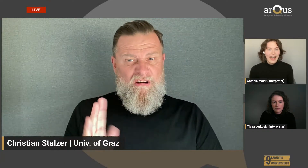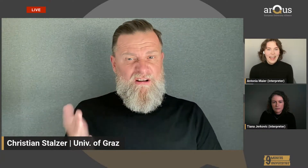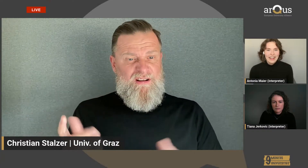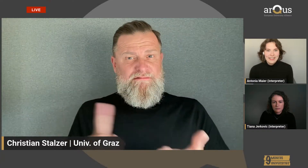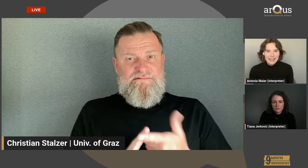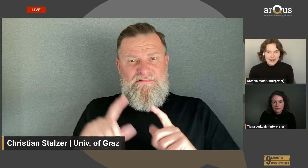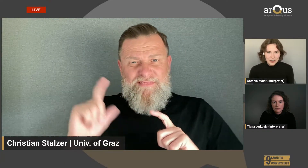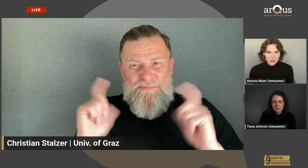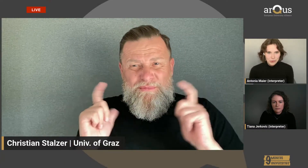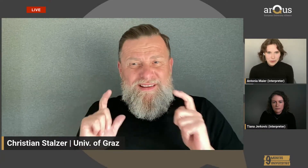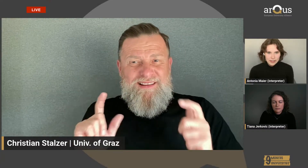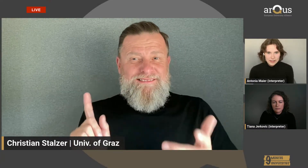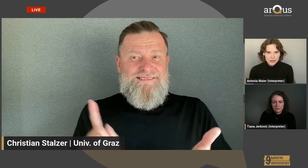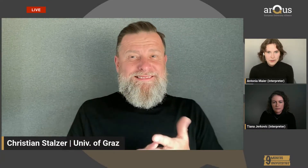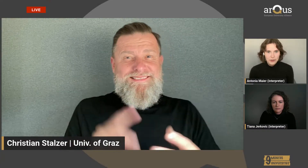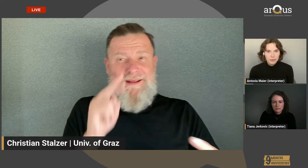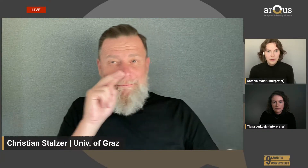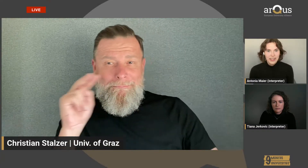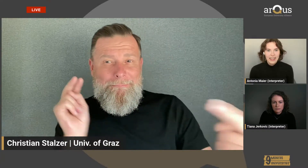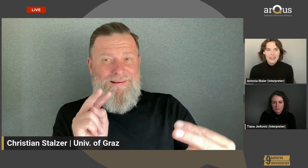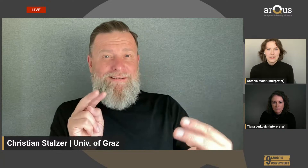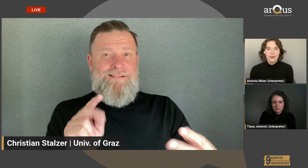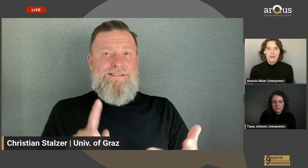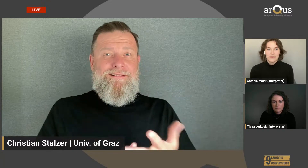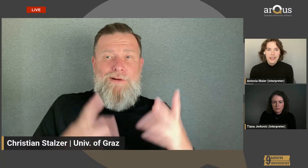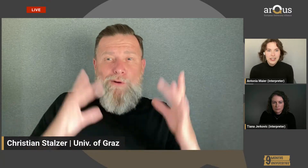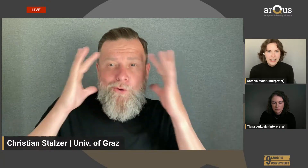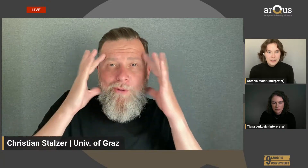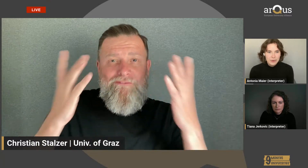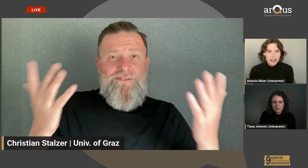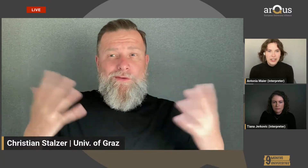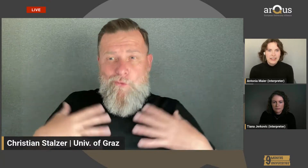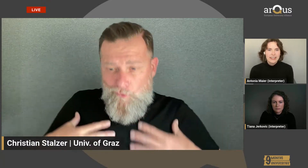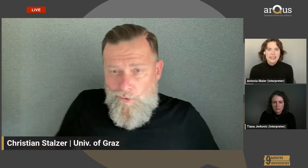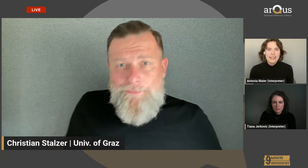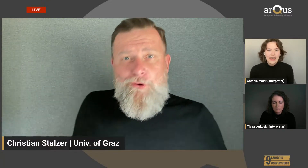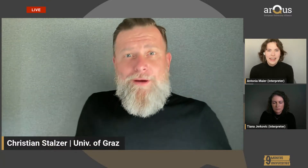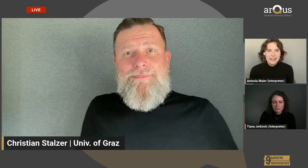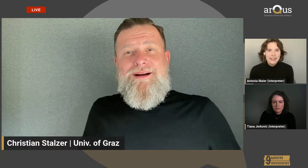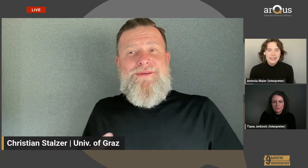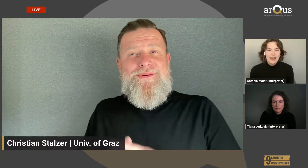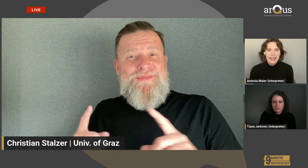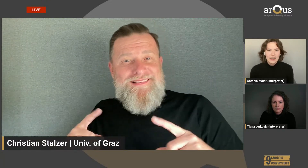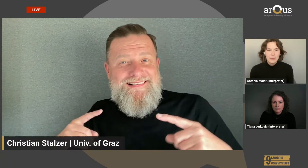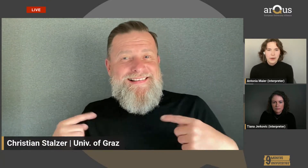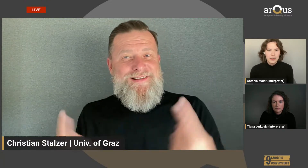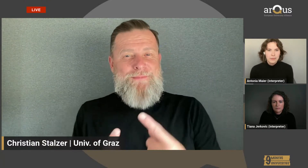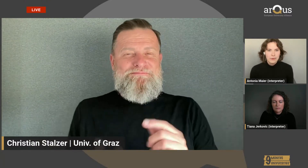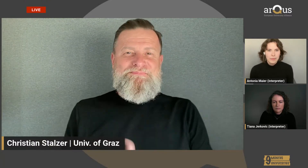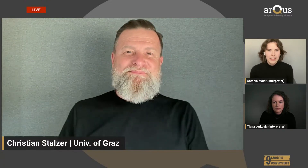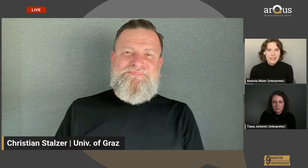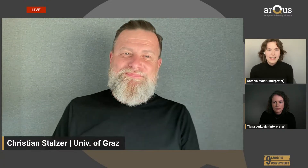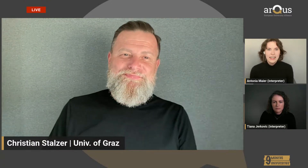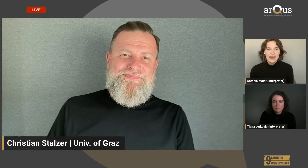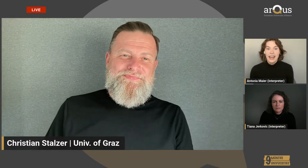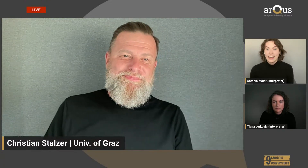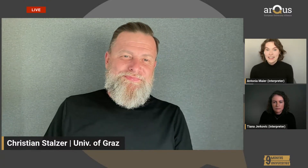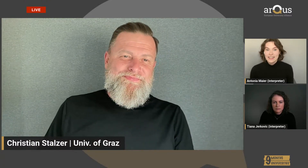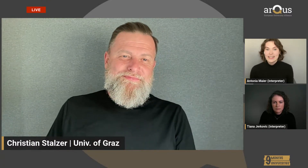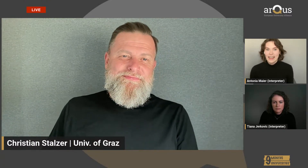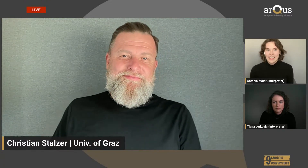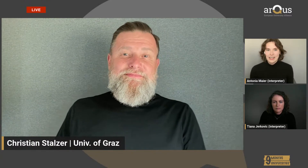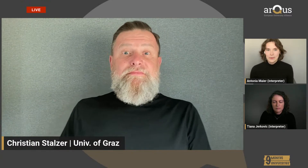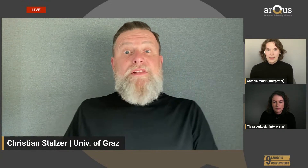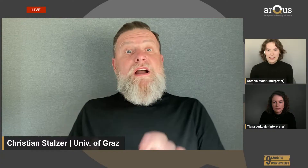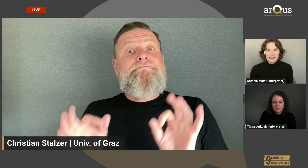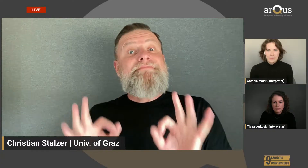the hands that are tools to communicate, it's also facial expressions, it's gaze, it's head and body movements, and it's